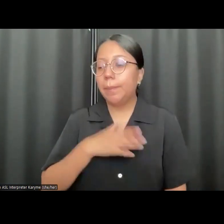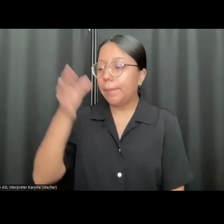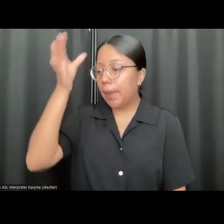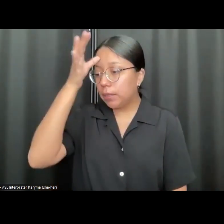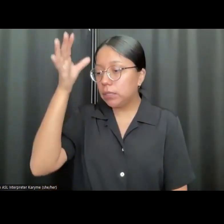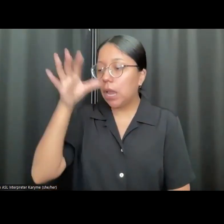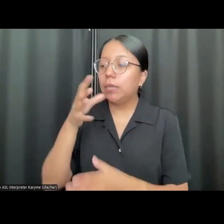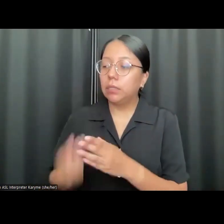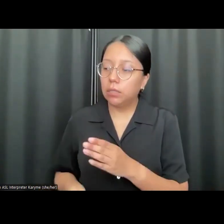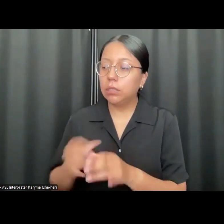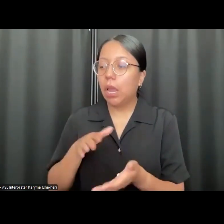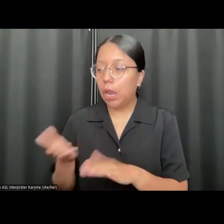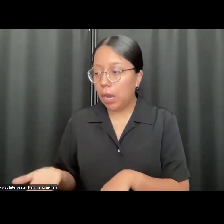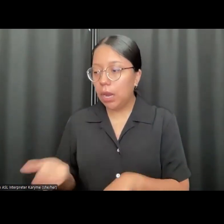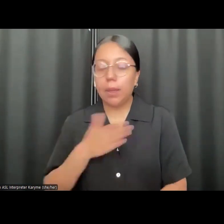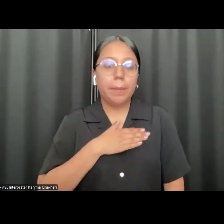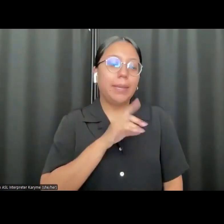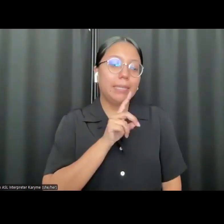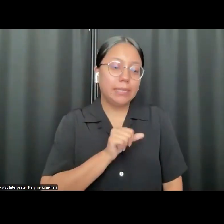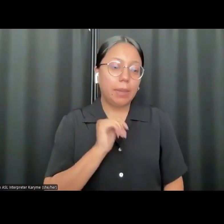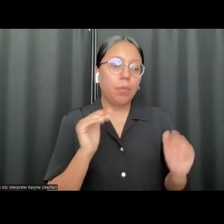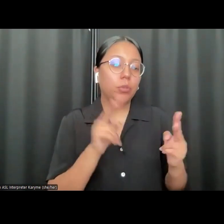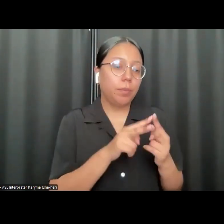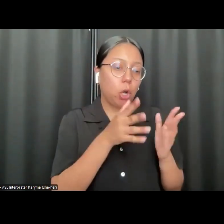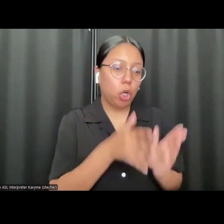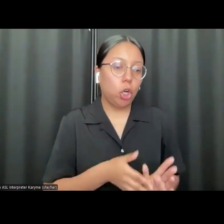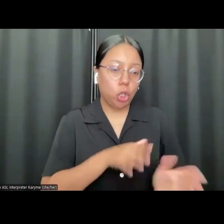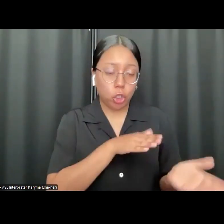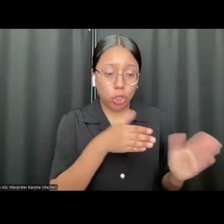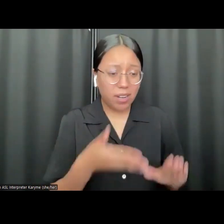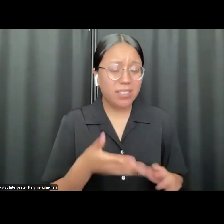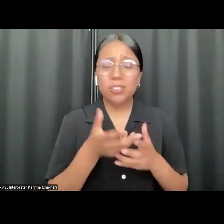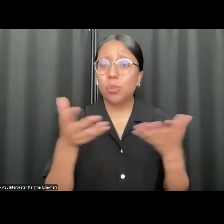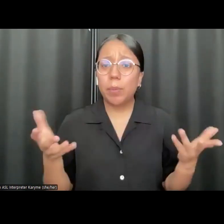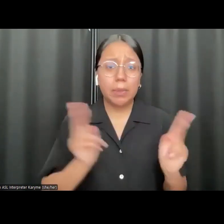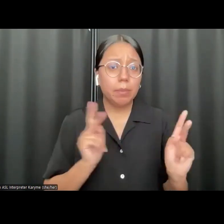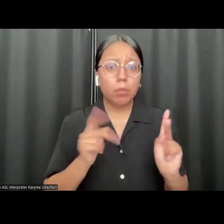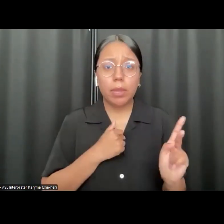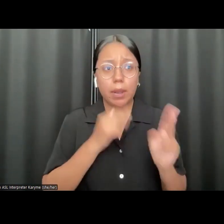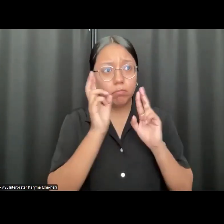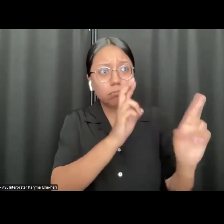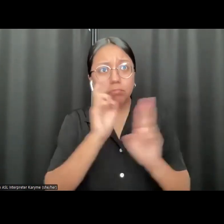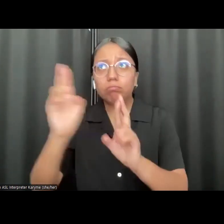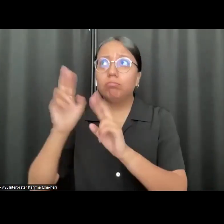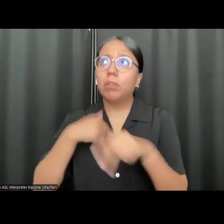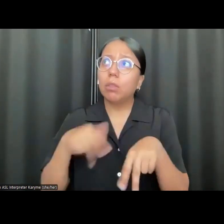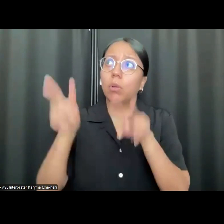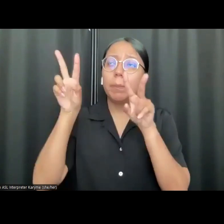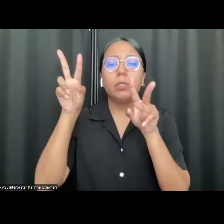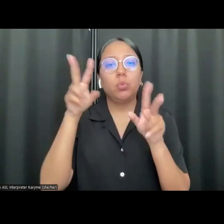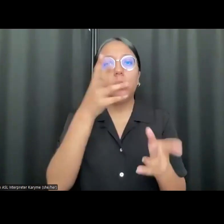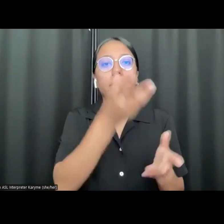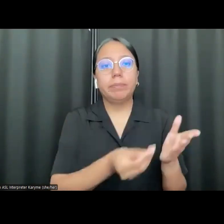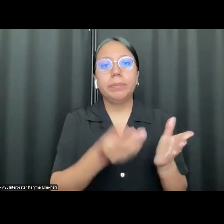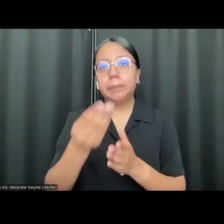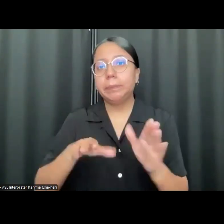partnership died. Like, like so many people who I respected died. Um, and a